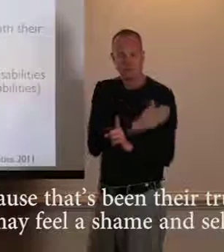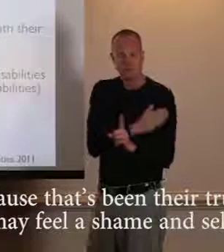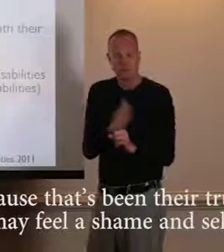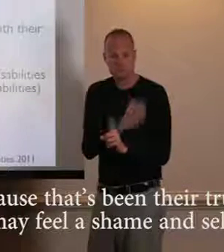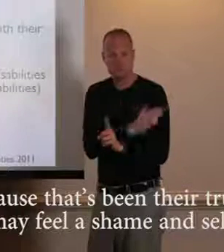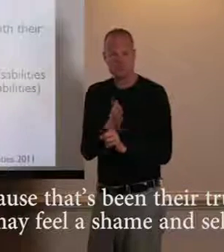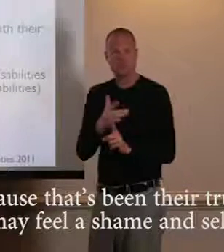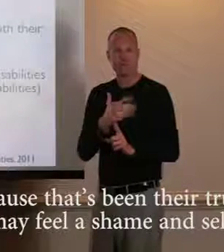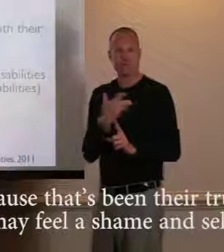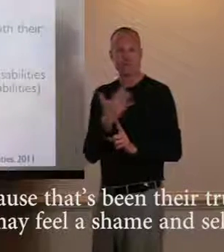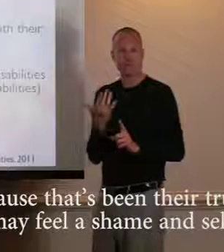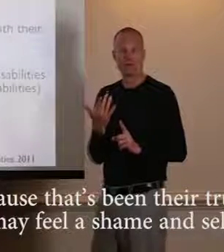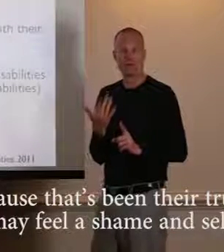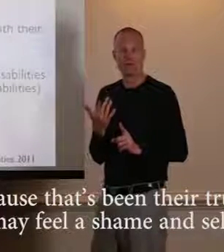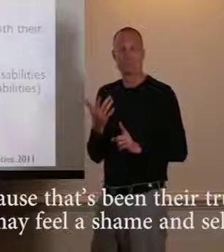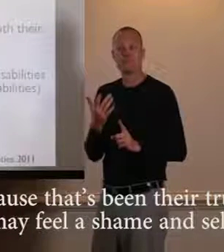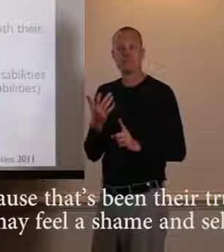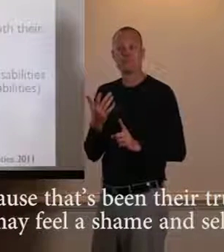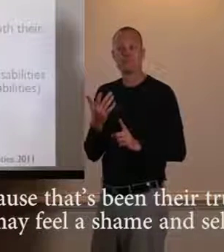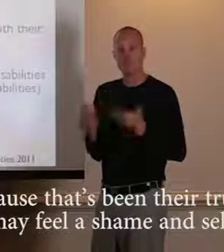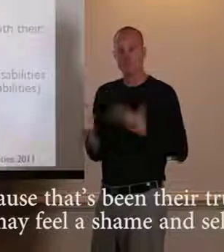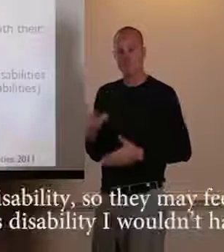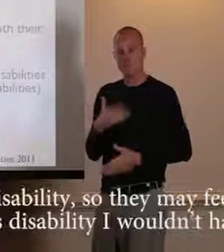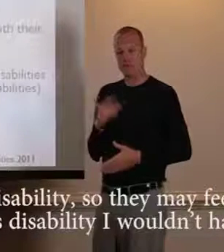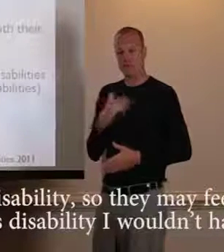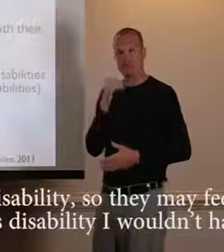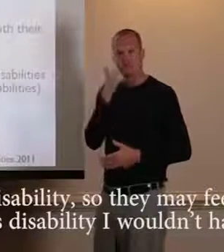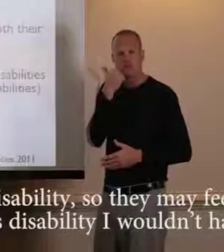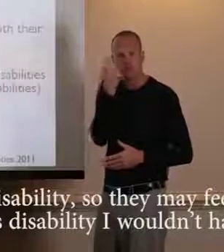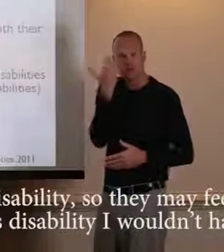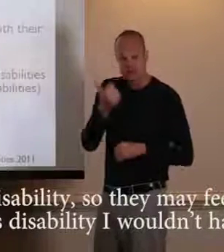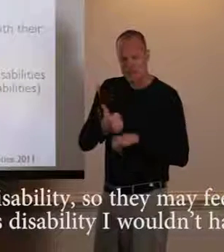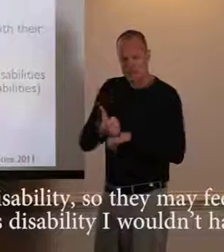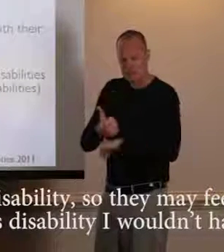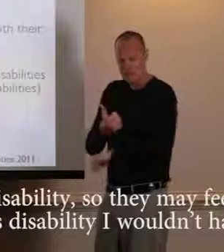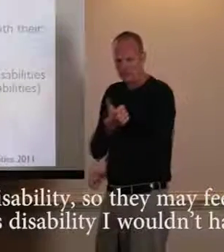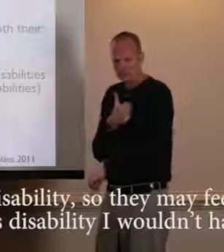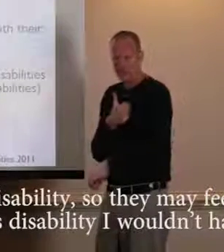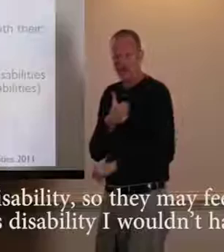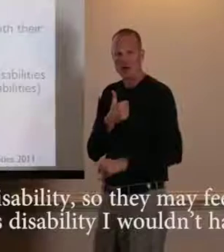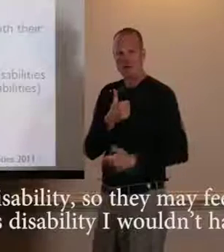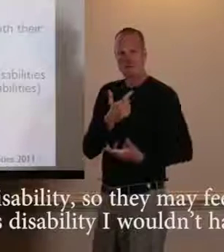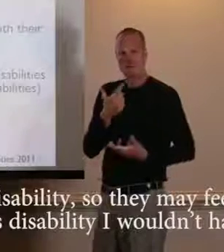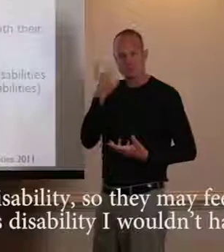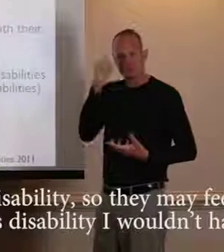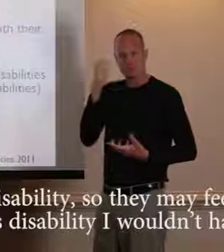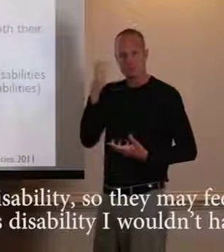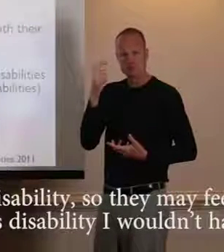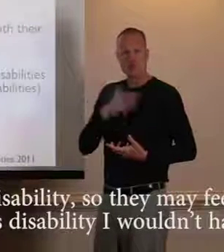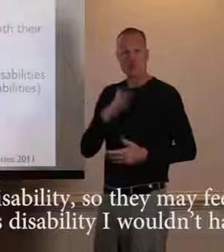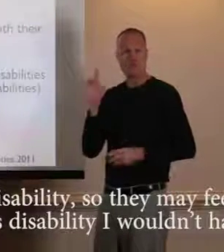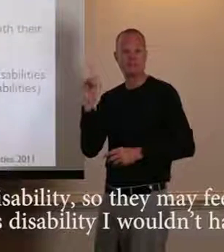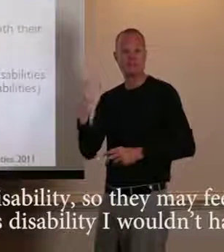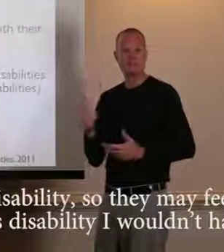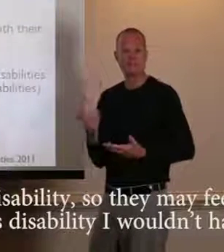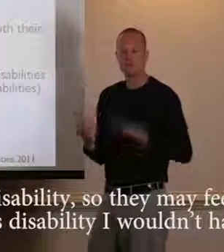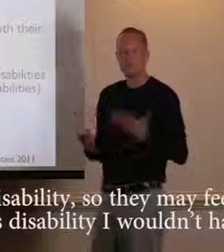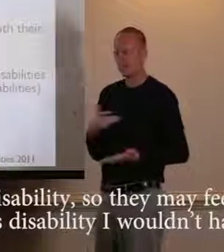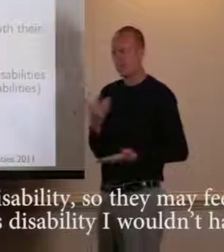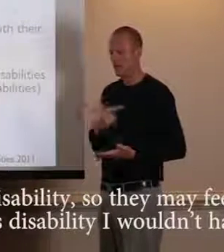They may feel shame and self-blame associated with their disability. So they may feel like, well, if I didn't have this